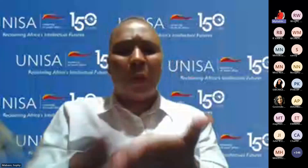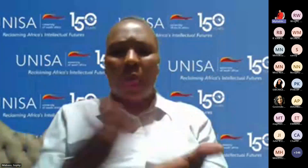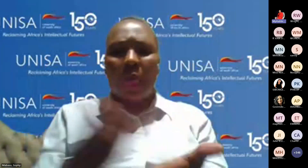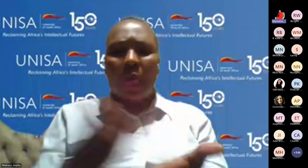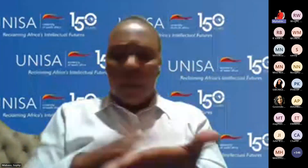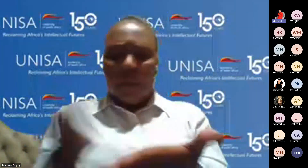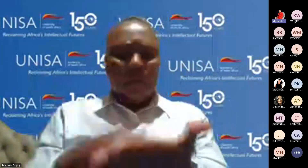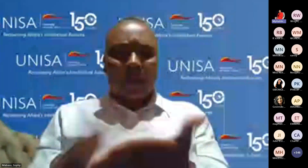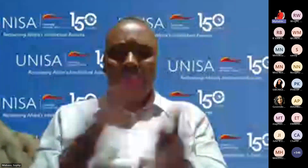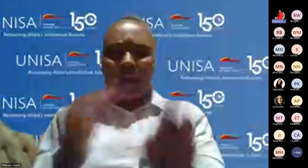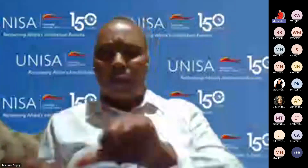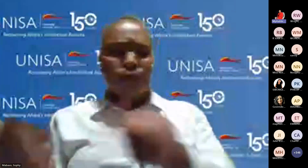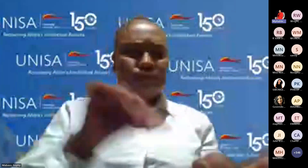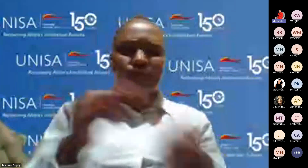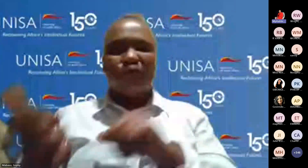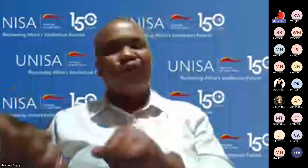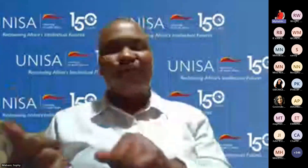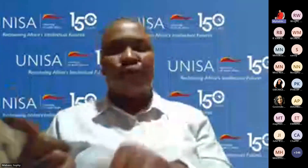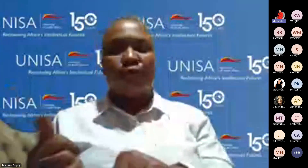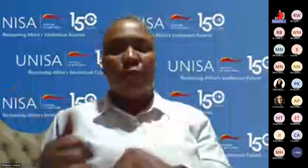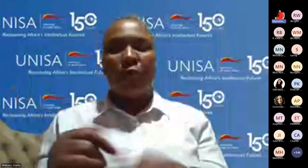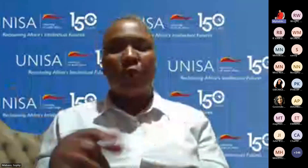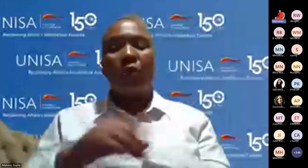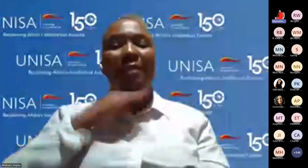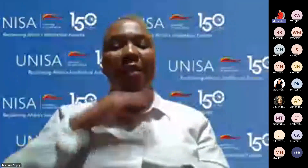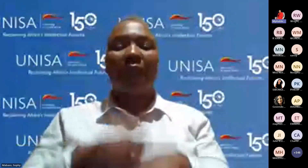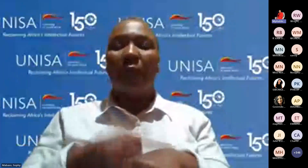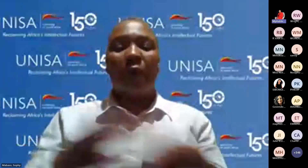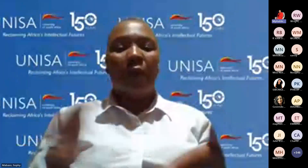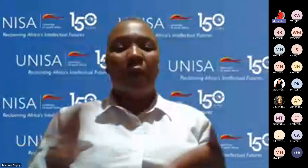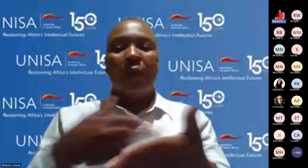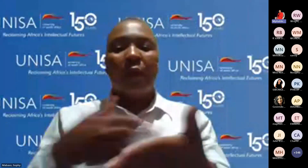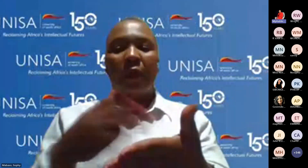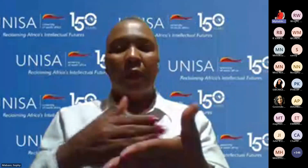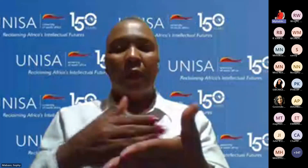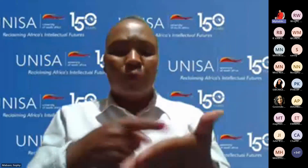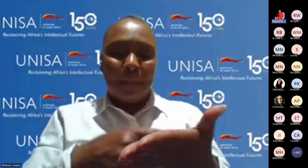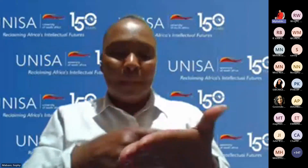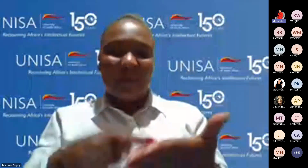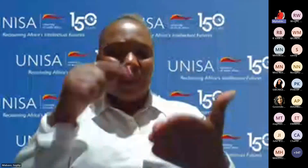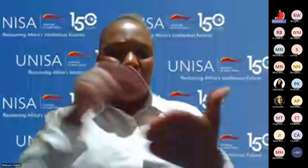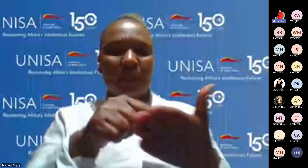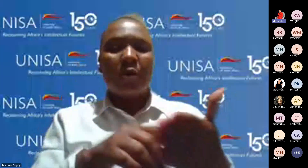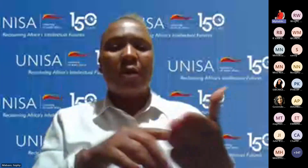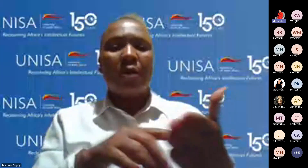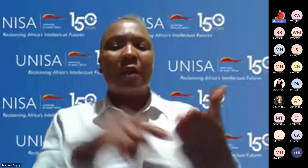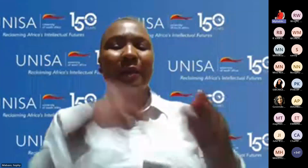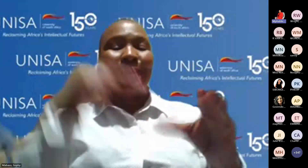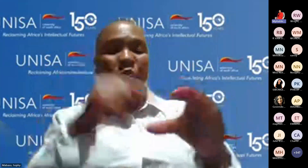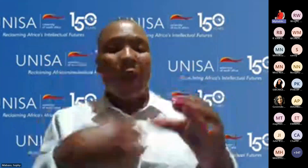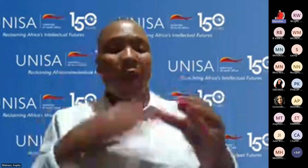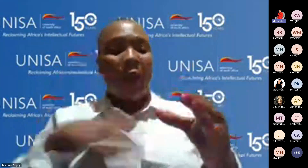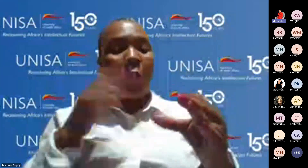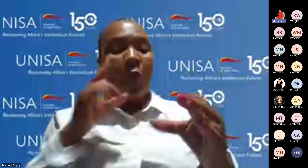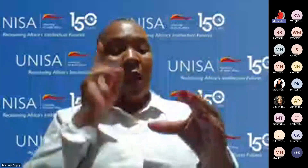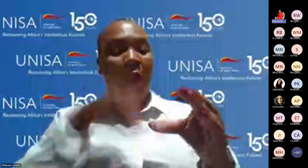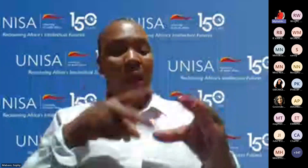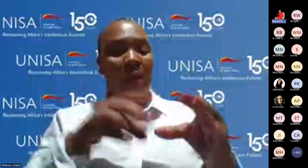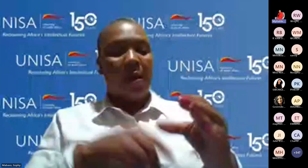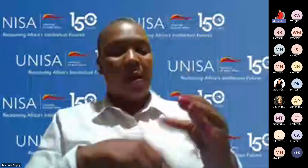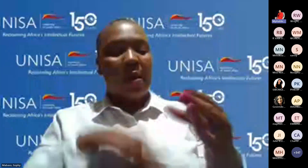have too much time. So you should bookmark. That's where the bookmarking come in. Bookmark the